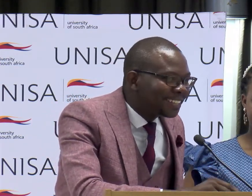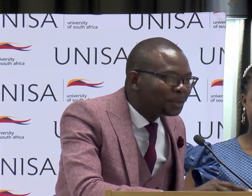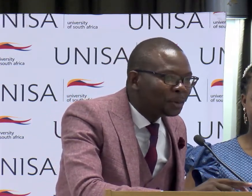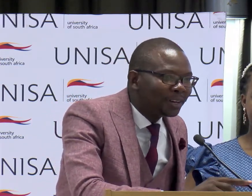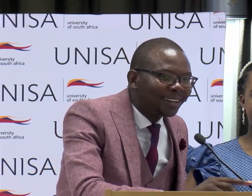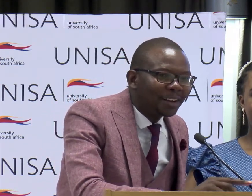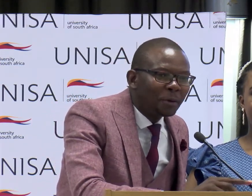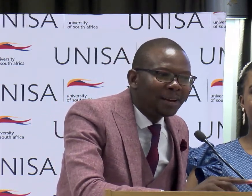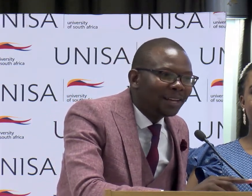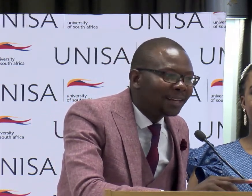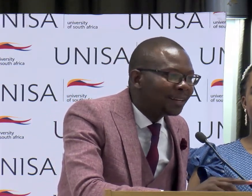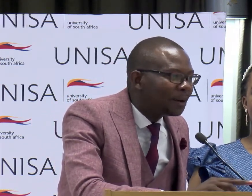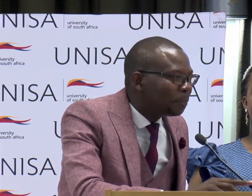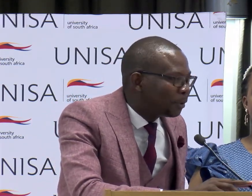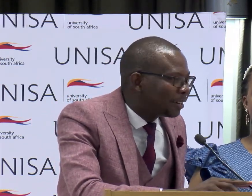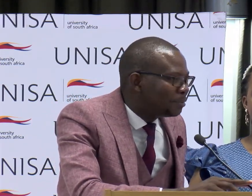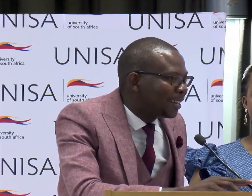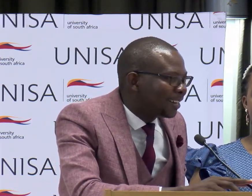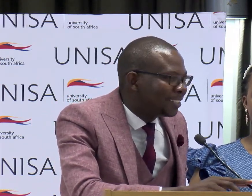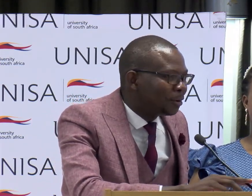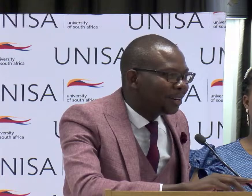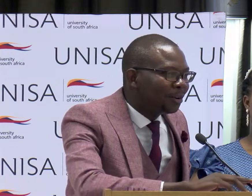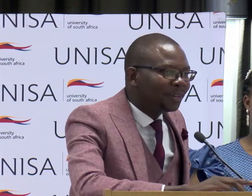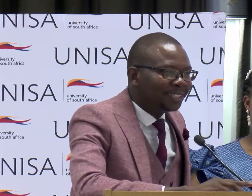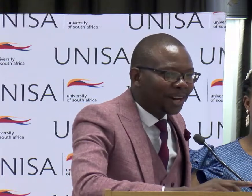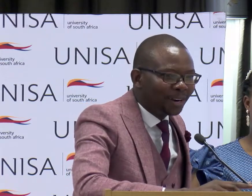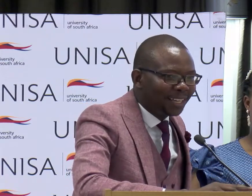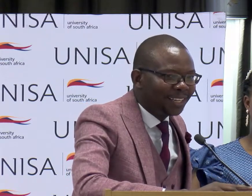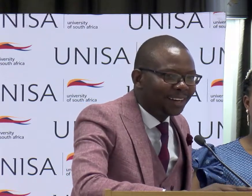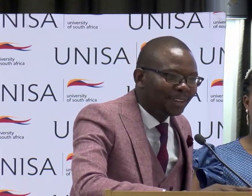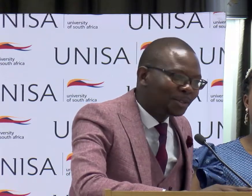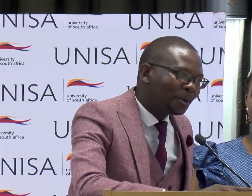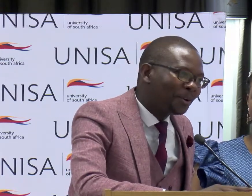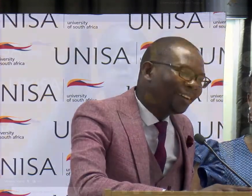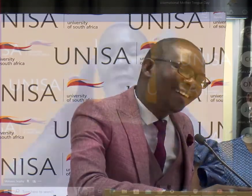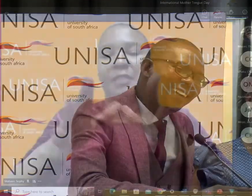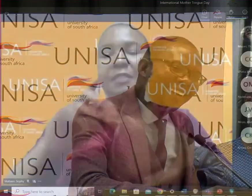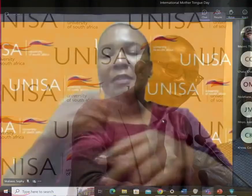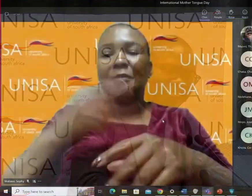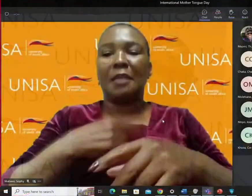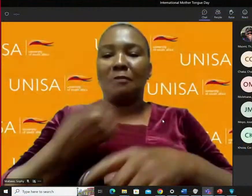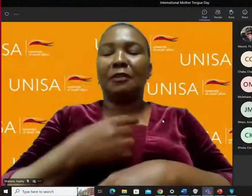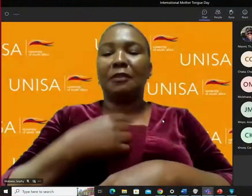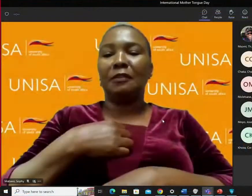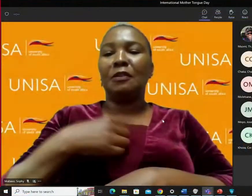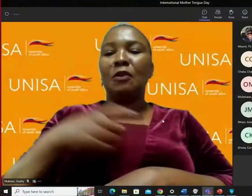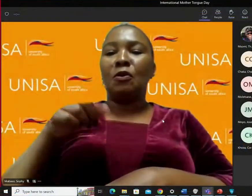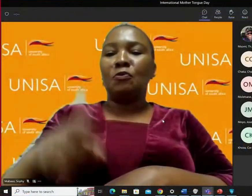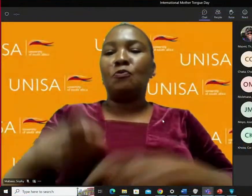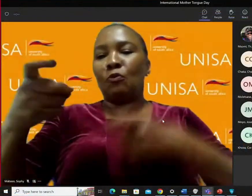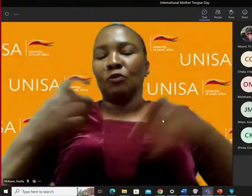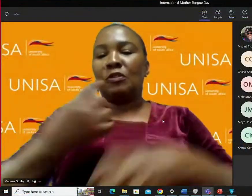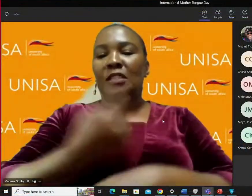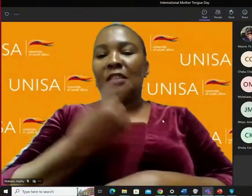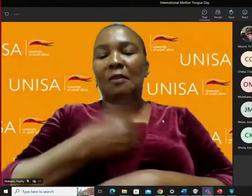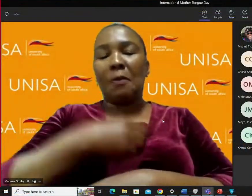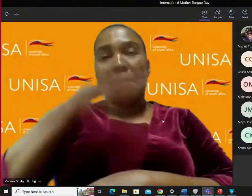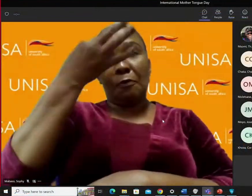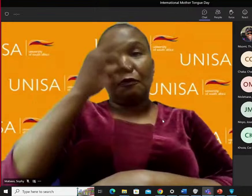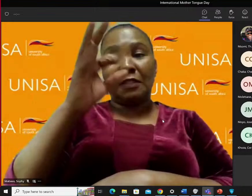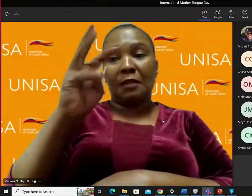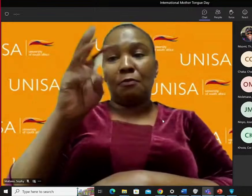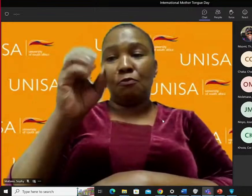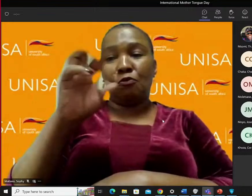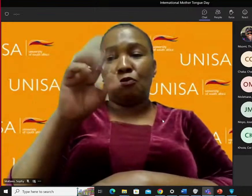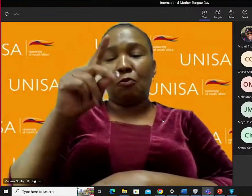As I said, we're a program director on a law itaulanyana. So Prof. Morobo was my boss,